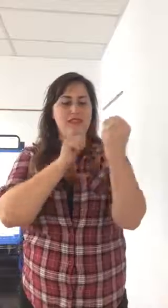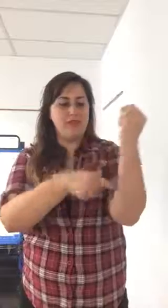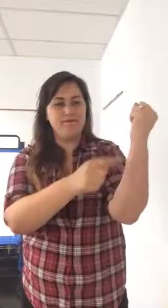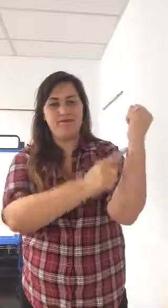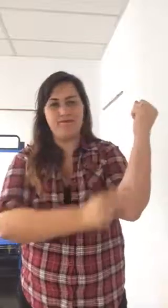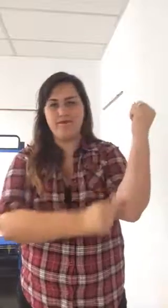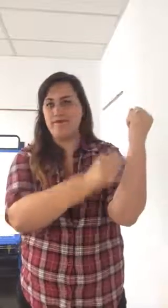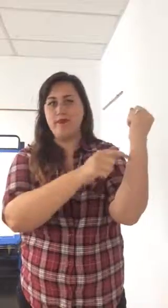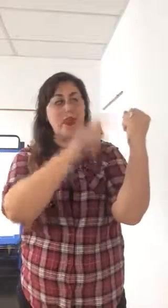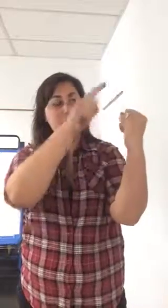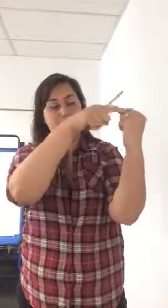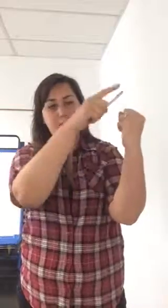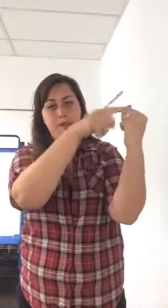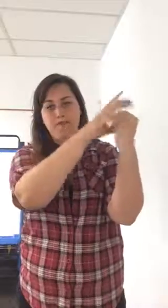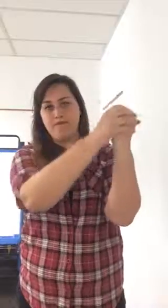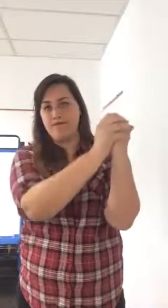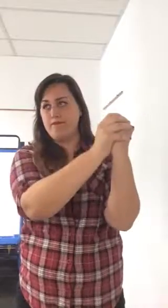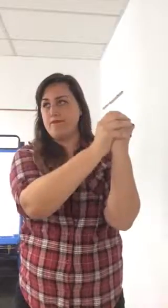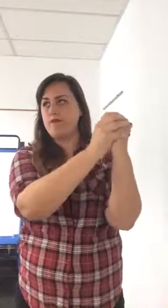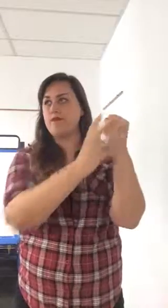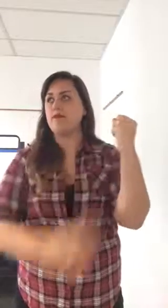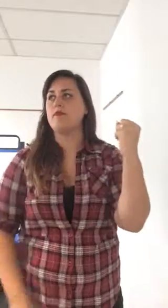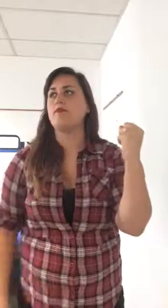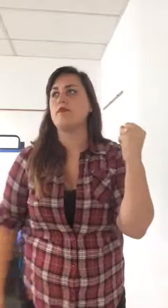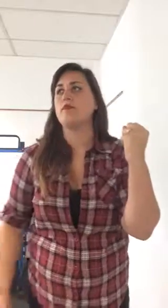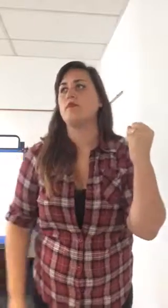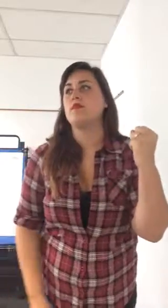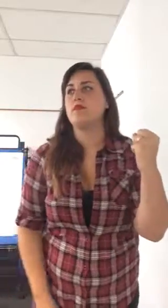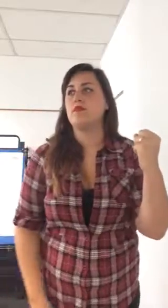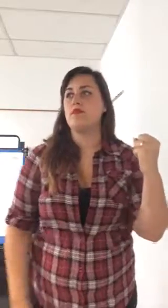I like that. You said it soft, but you're absolutely right.